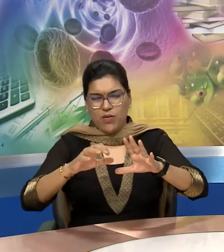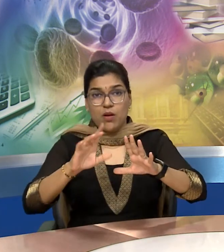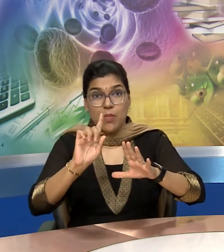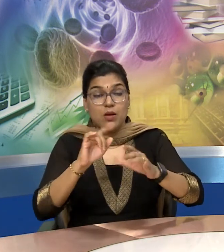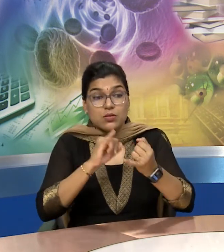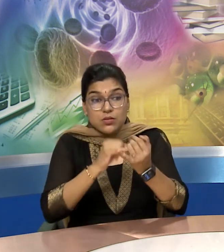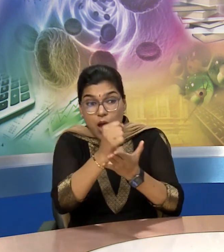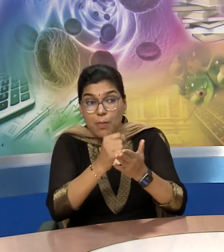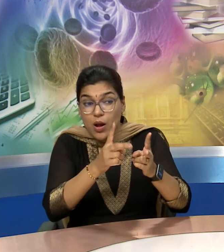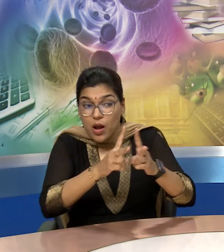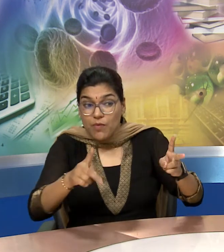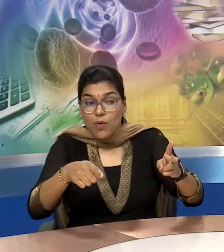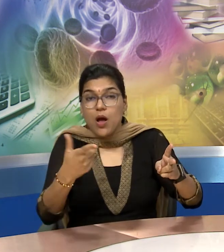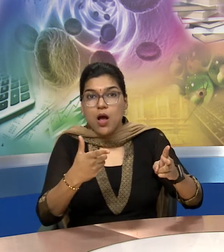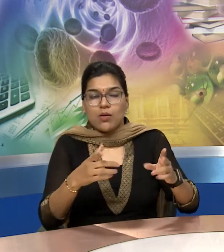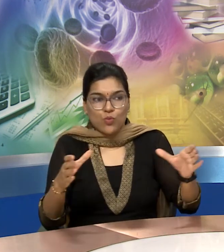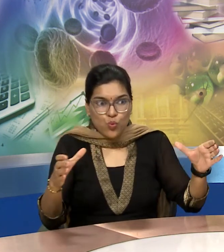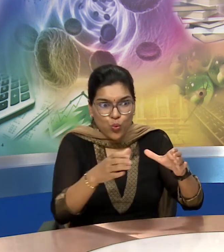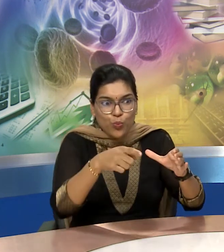a collection of such materials,